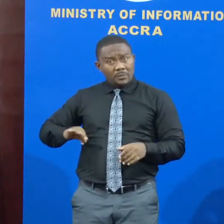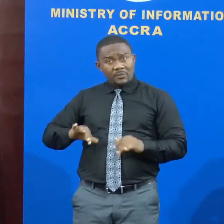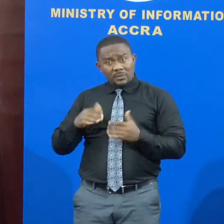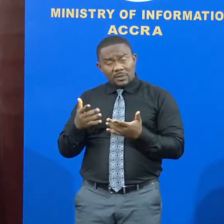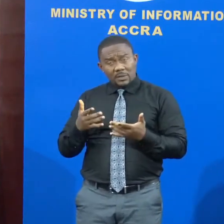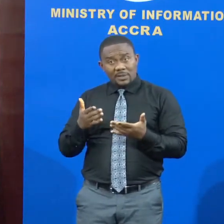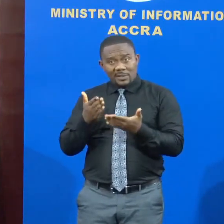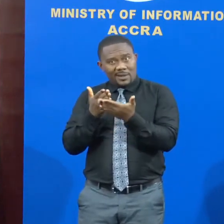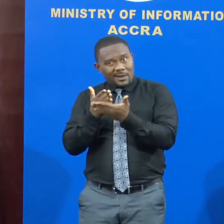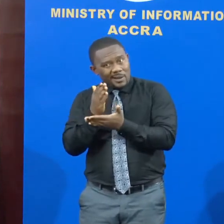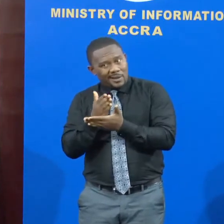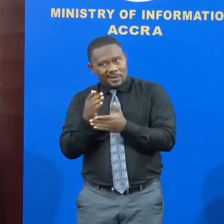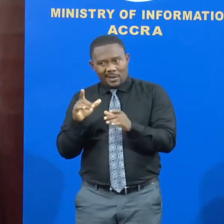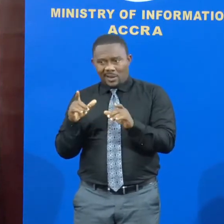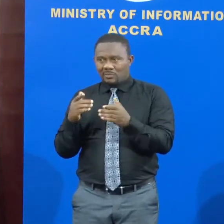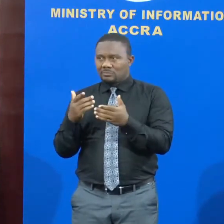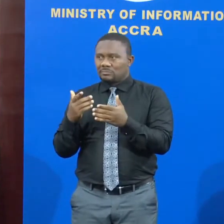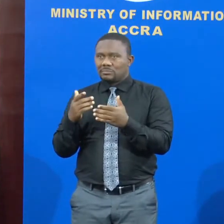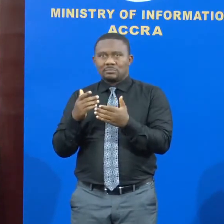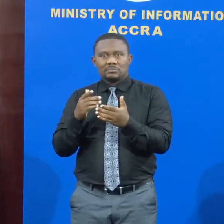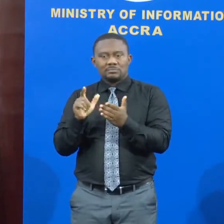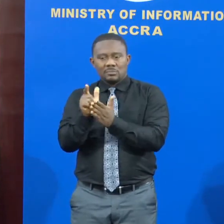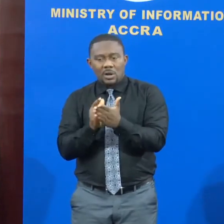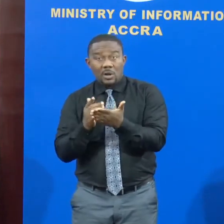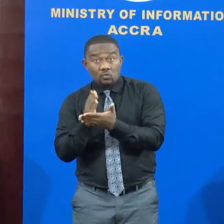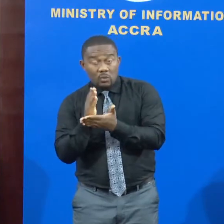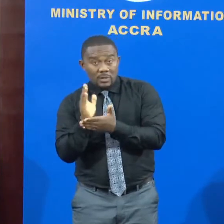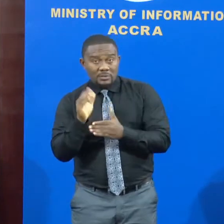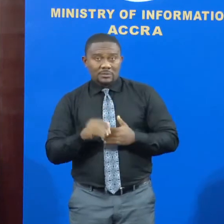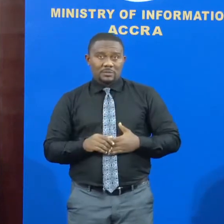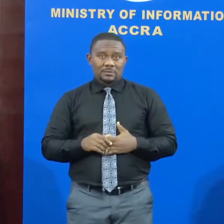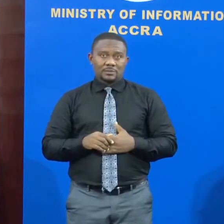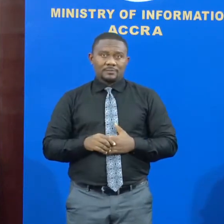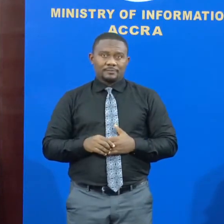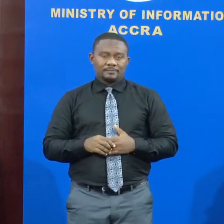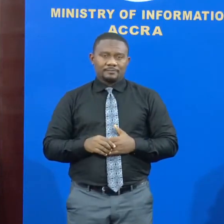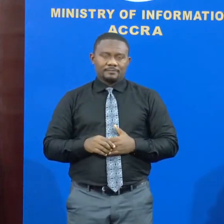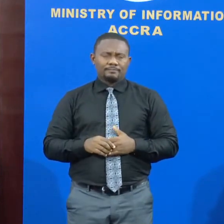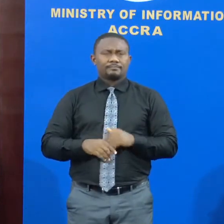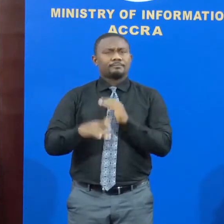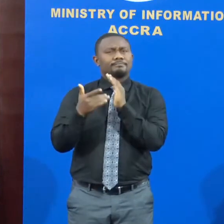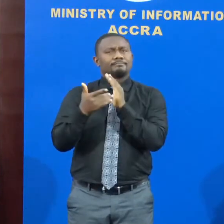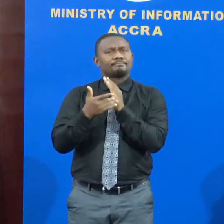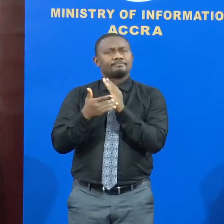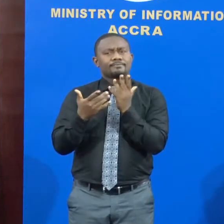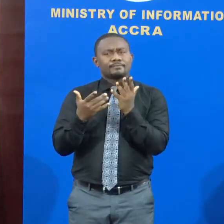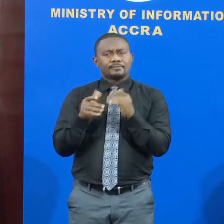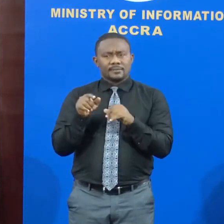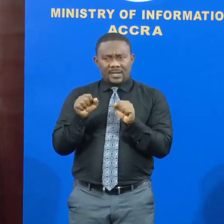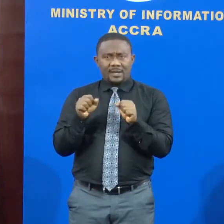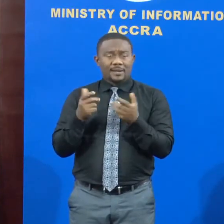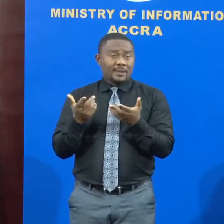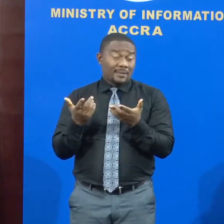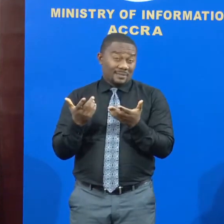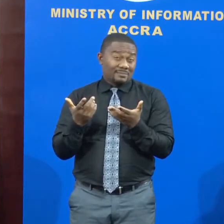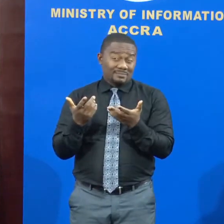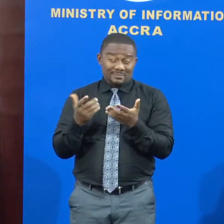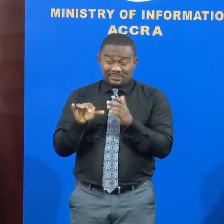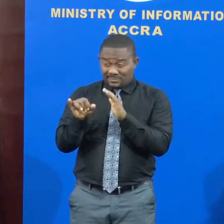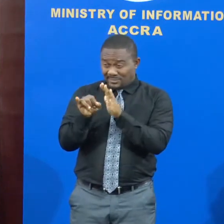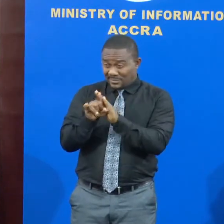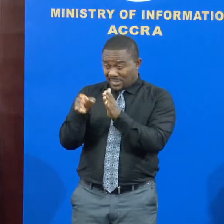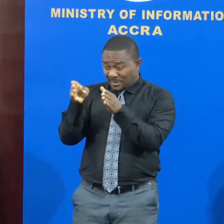accurate national mortality statistics, informing, and I should say that the technology exists even to identify a